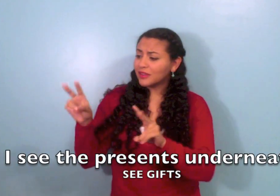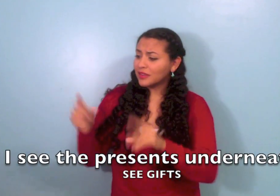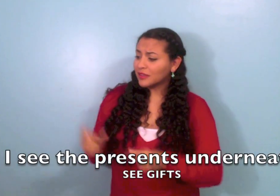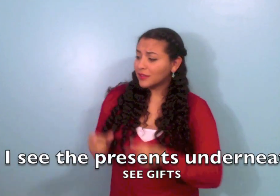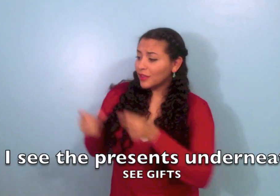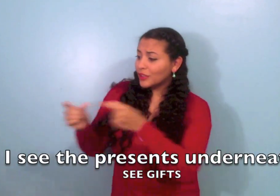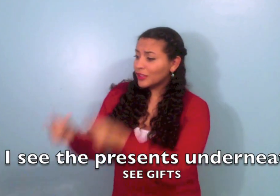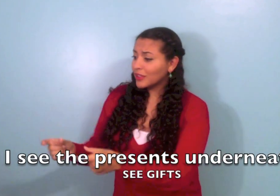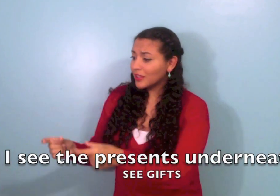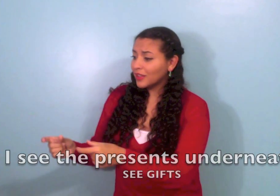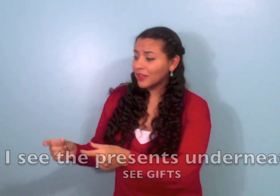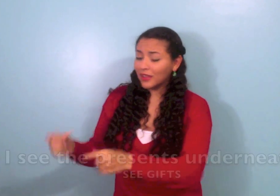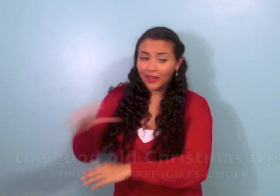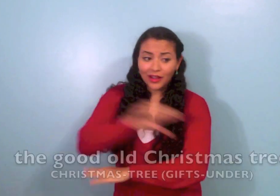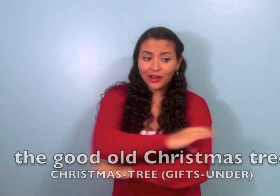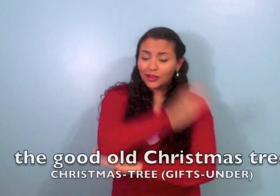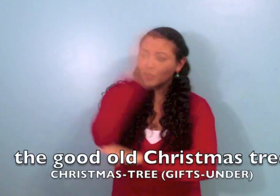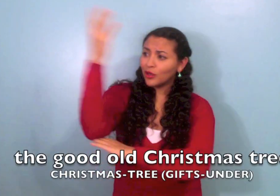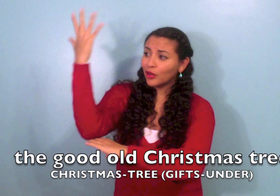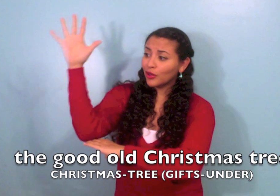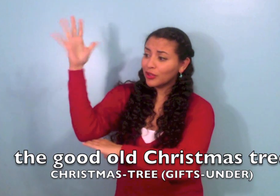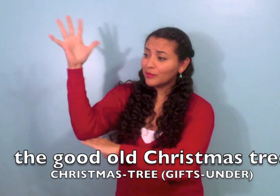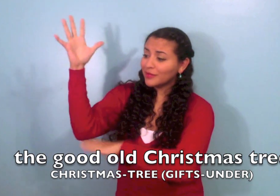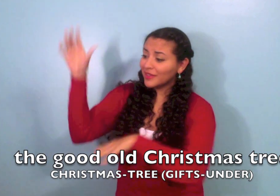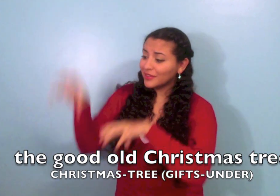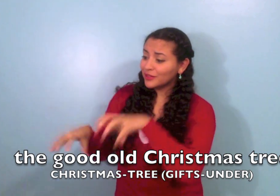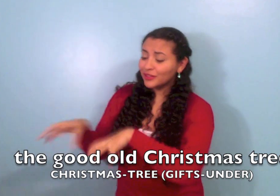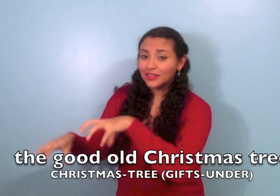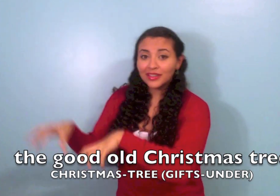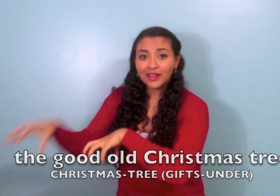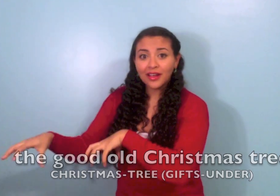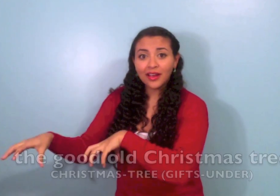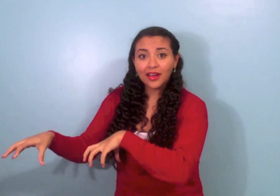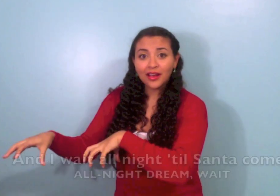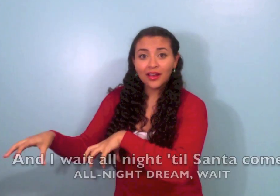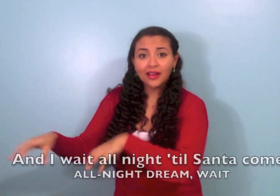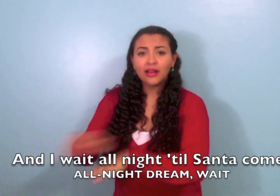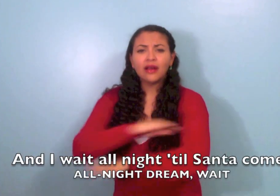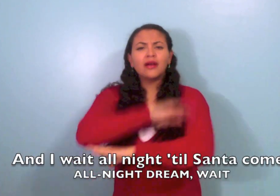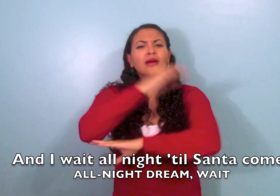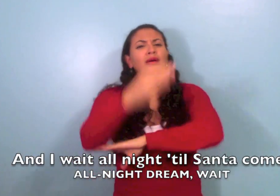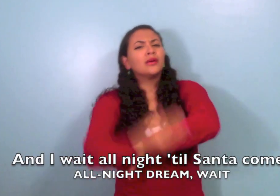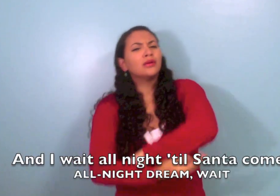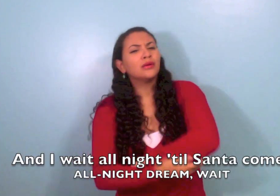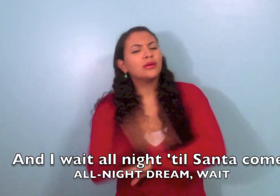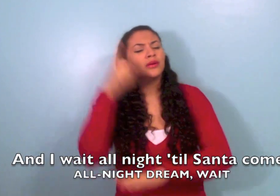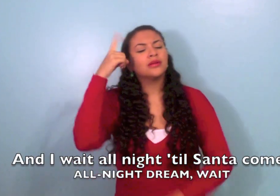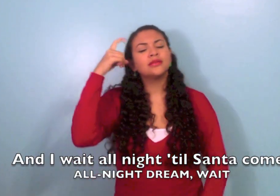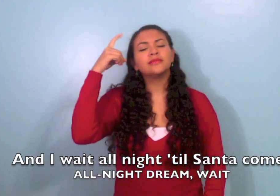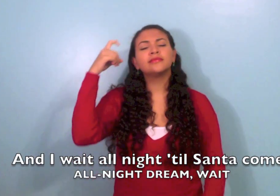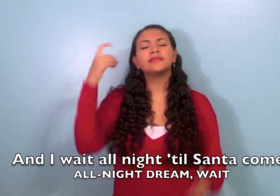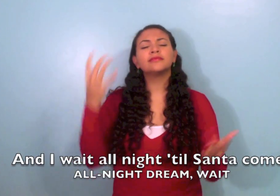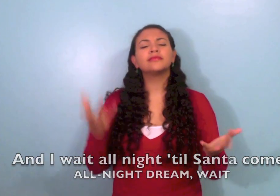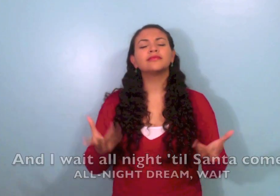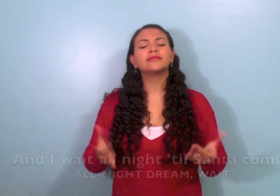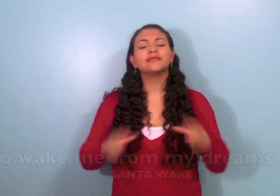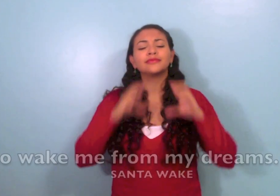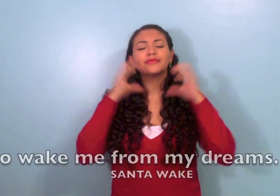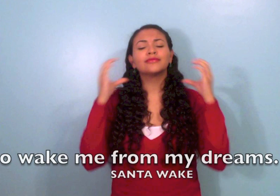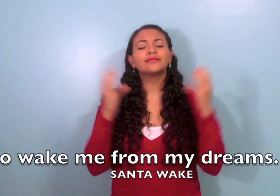presents underneath the good old Christmas tree. And I wait all night till Santa comes to wake me